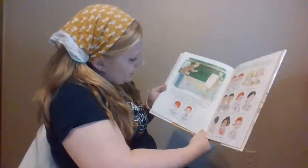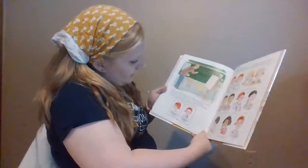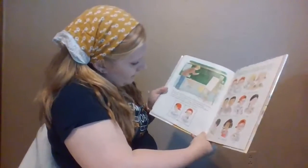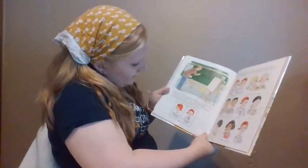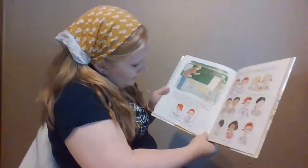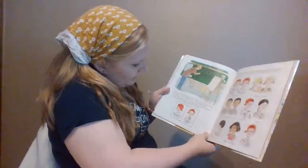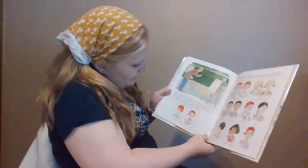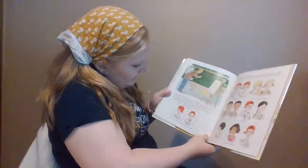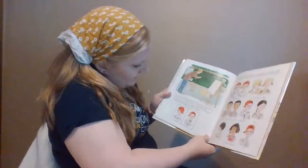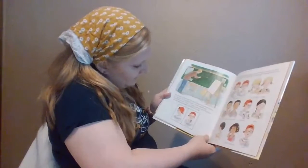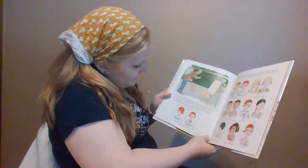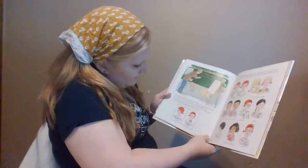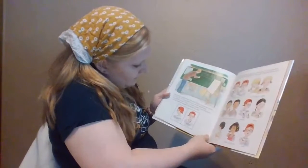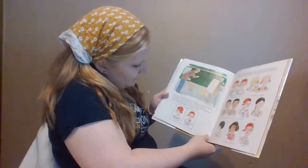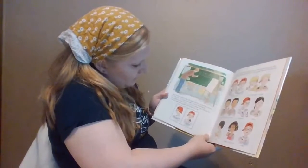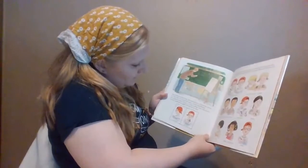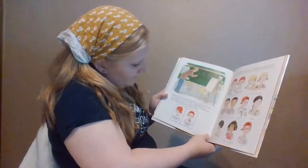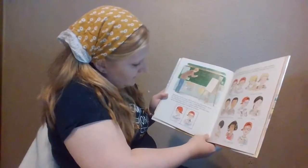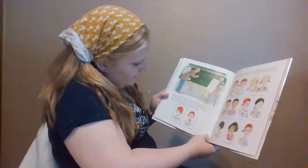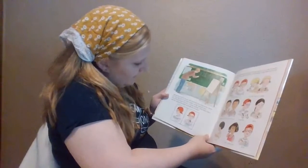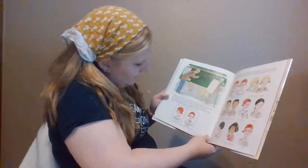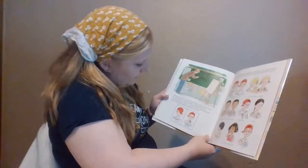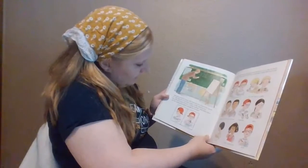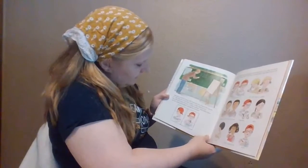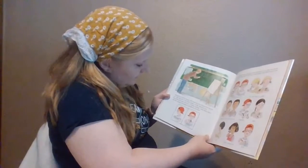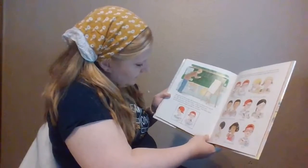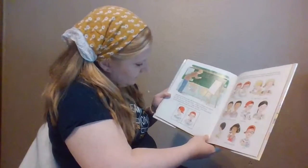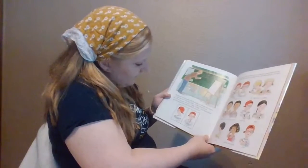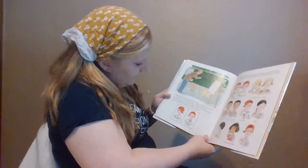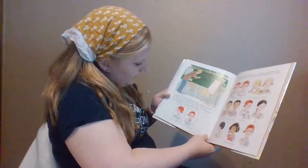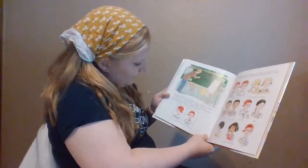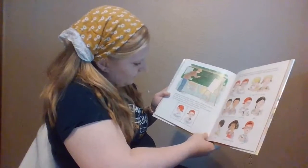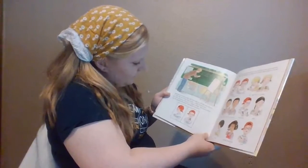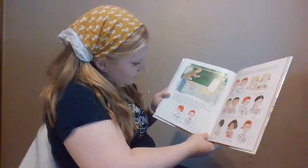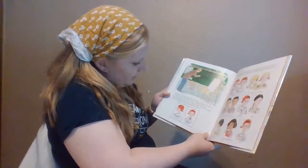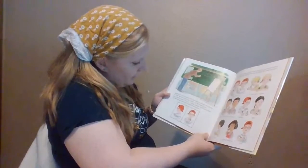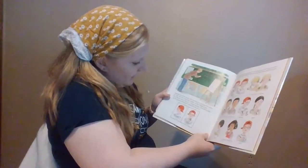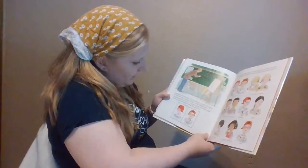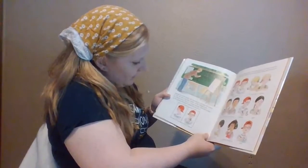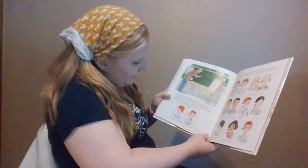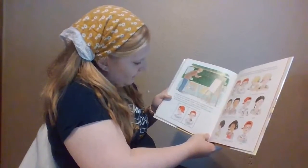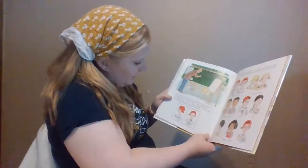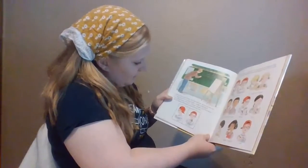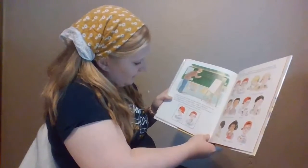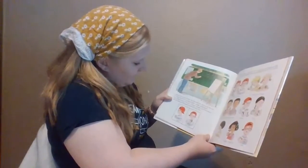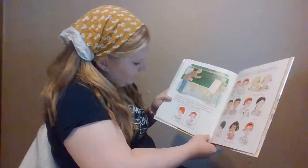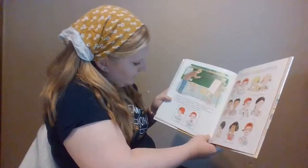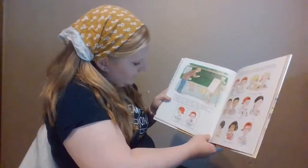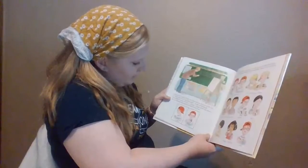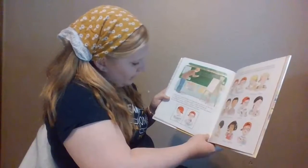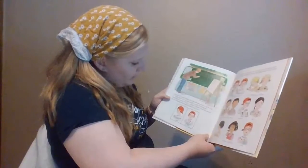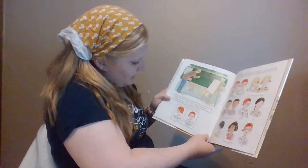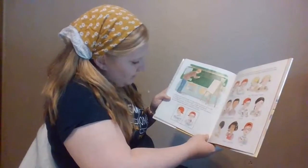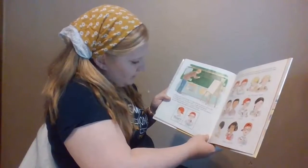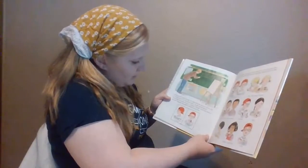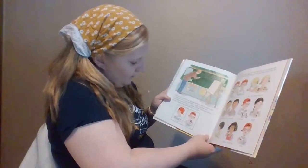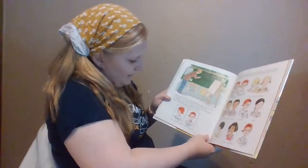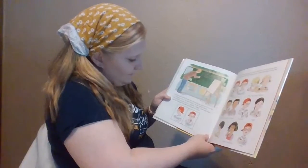During their lunch break, Mr. Samuels has written the words to take me out to the ball game on the blackboard. The children jump with joy.